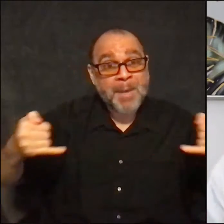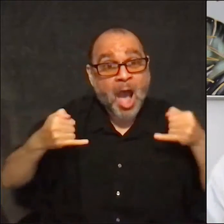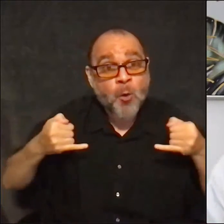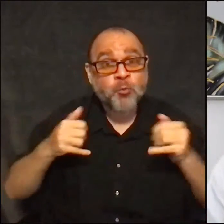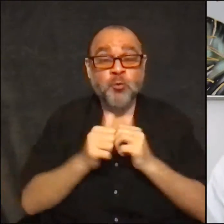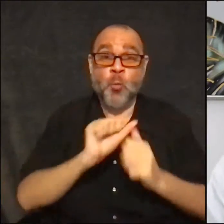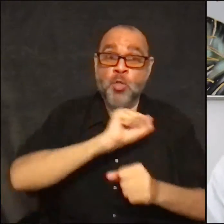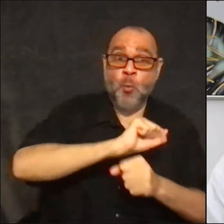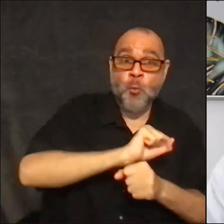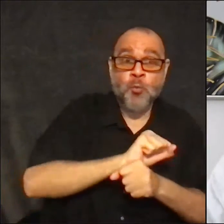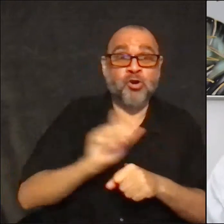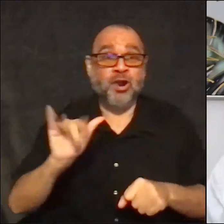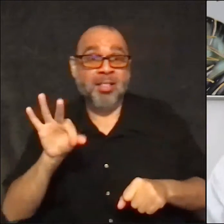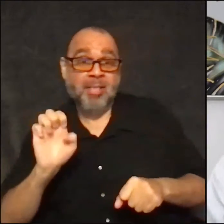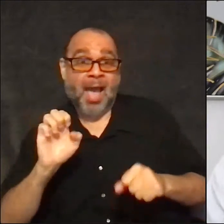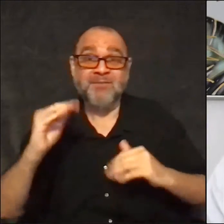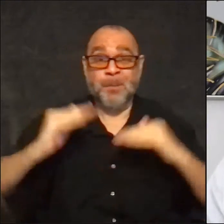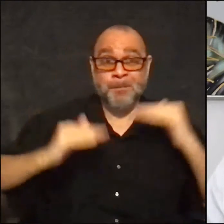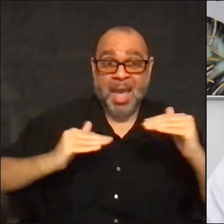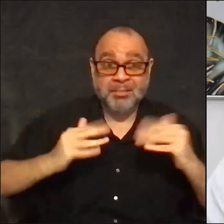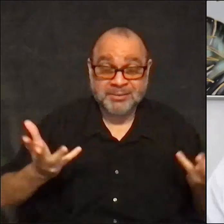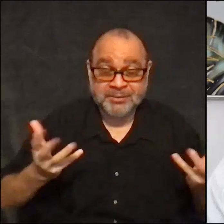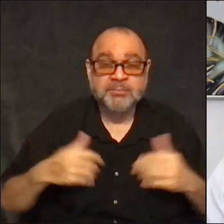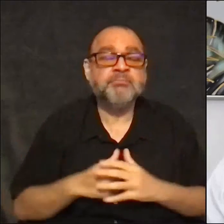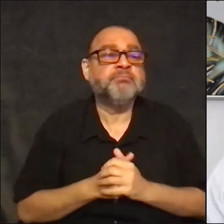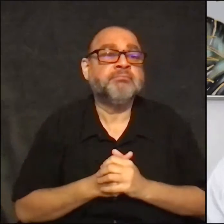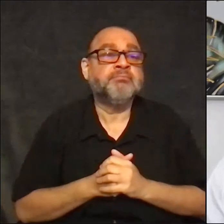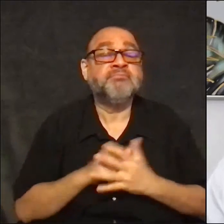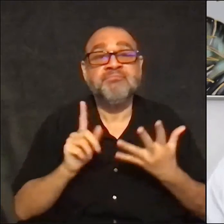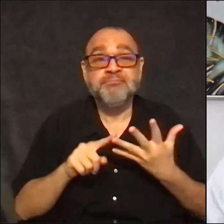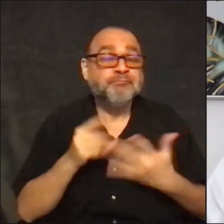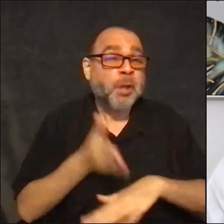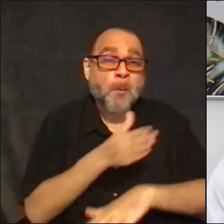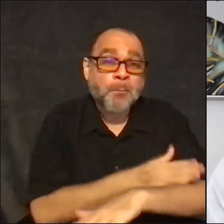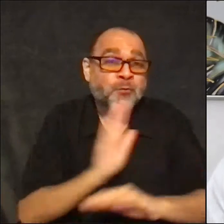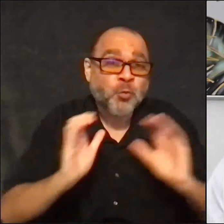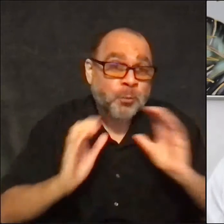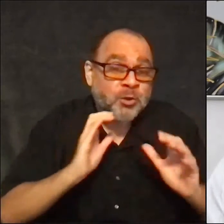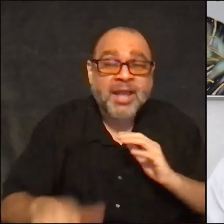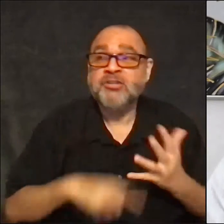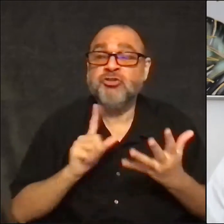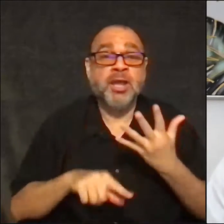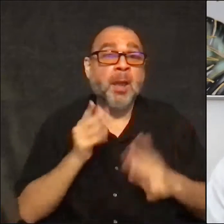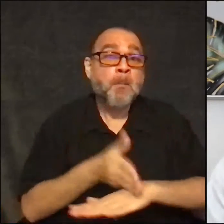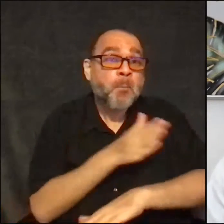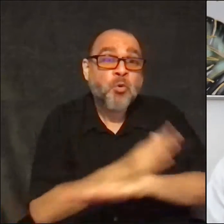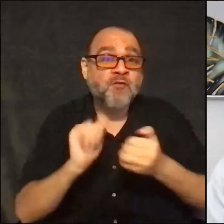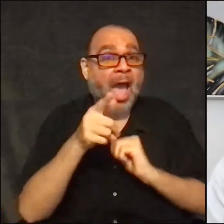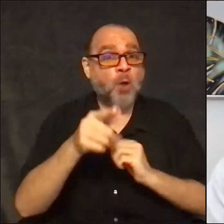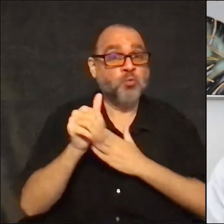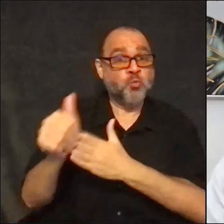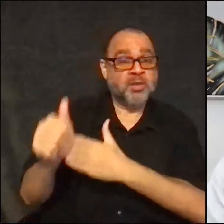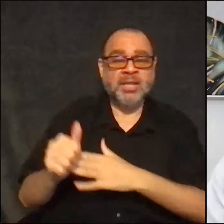with that with clients. Improve your communication and leadership style. And lastly, to improve your